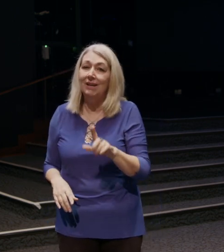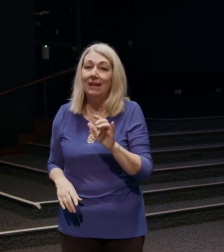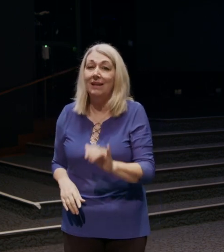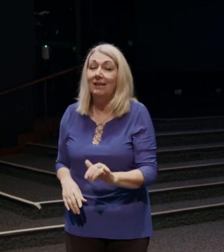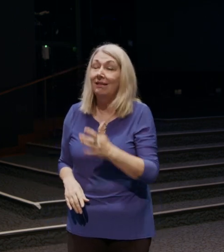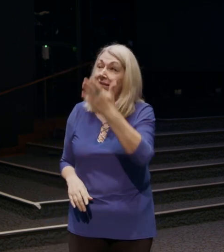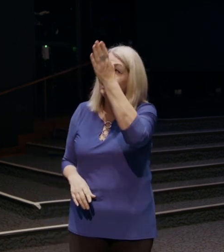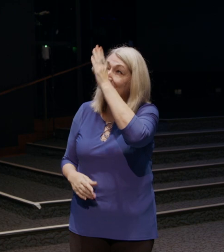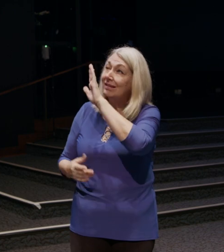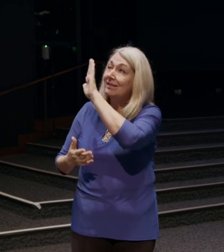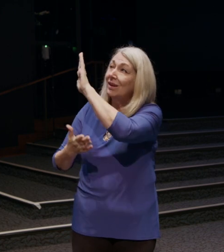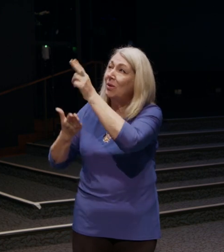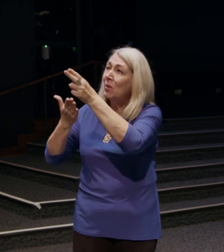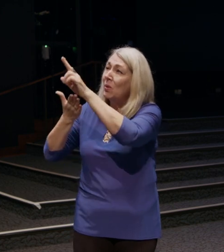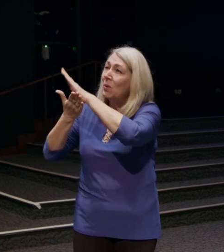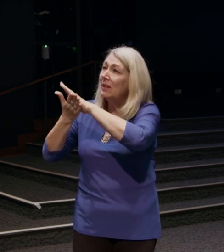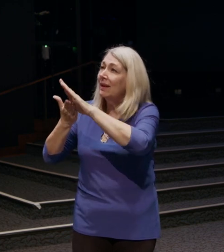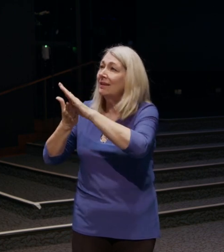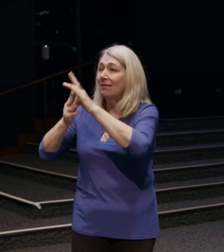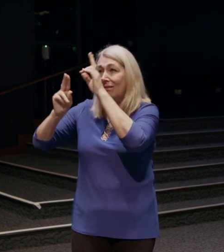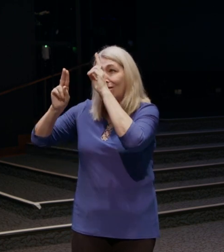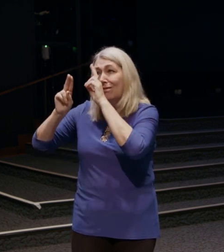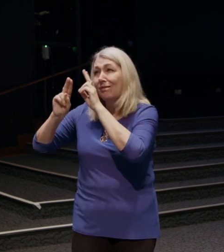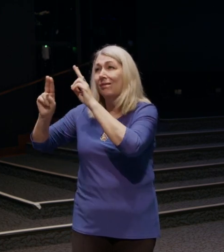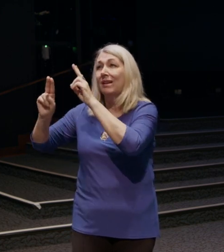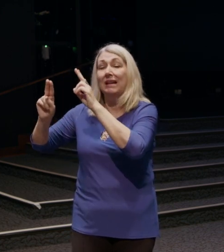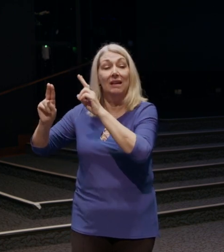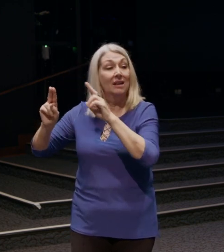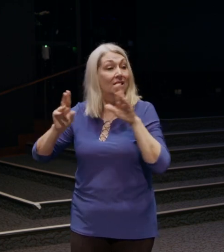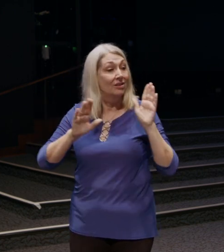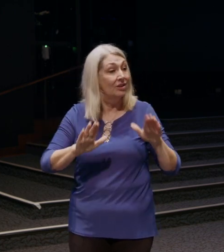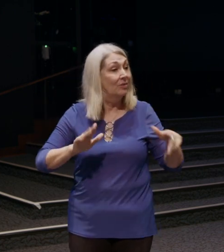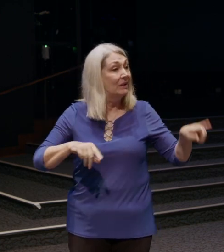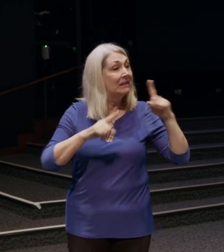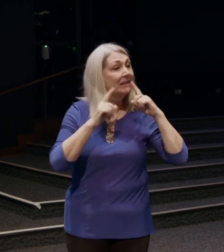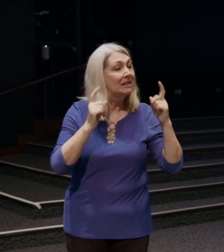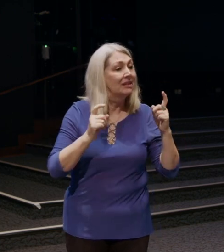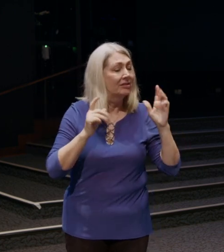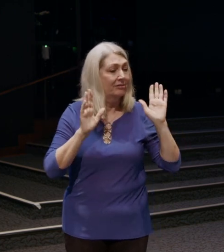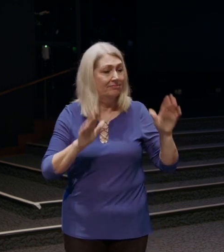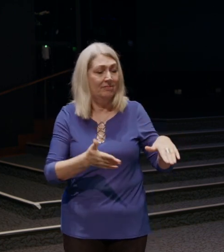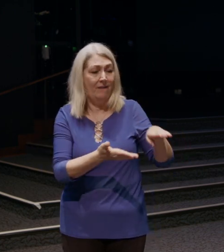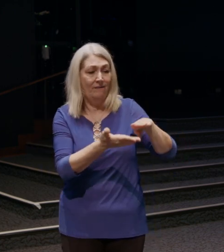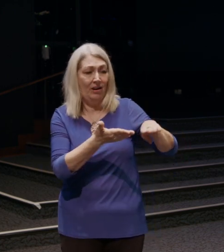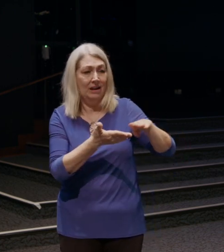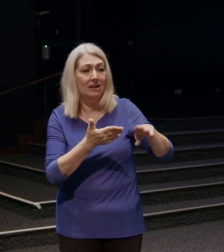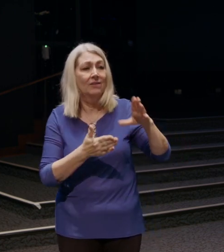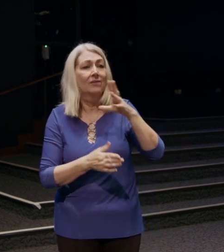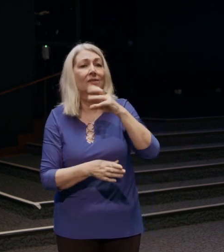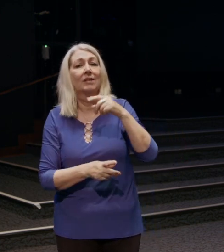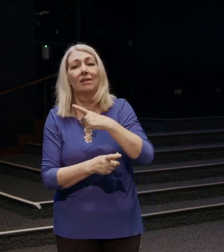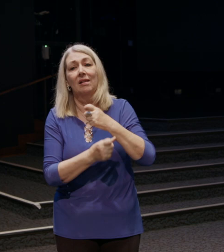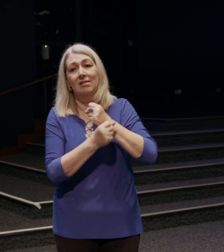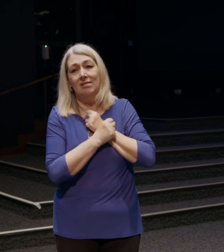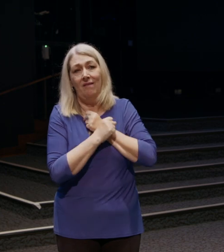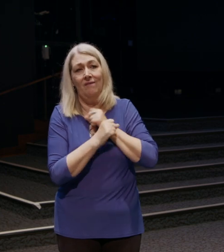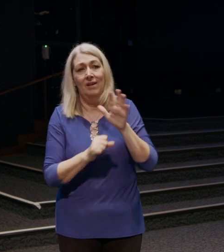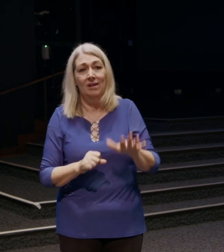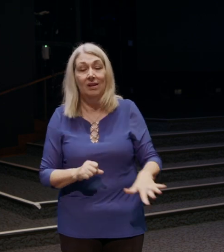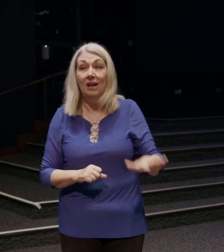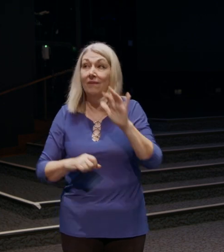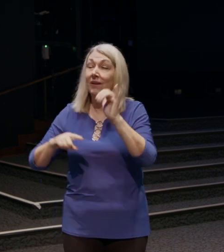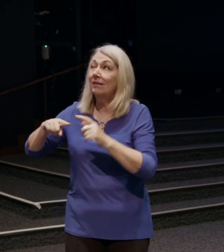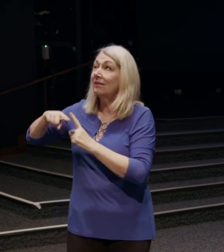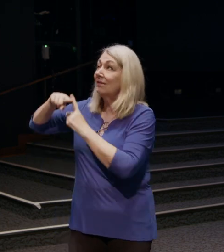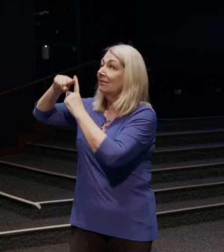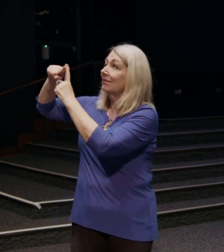honored. As a result, God's children are forgiven and loved. And the cross becomes that